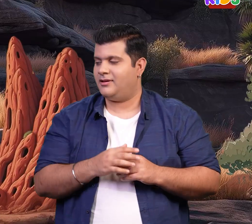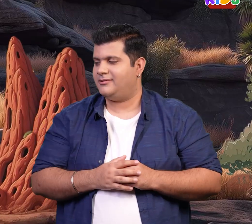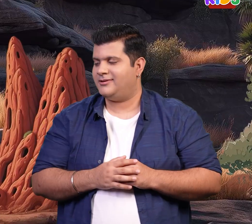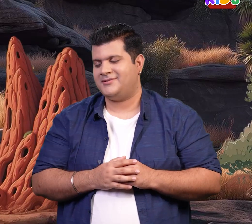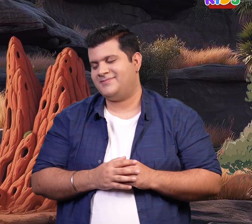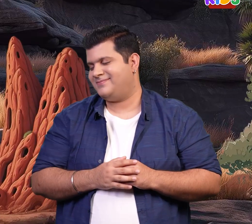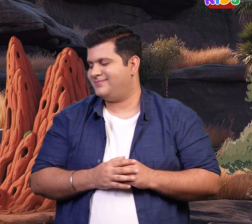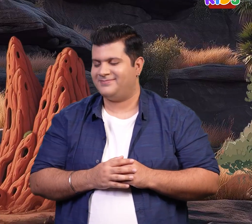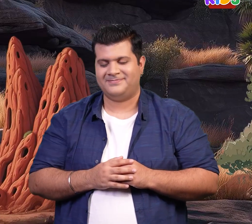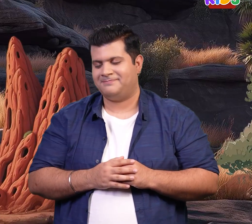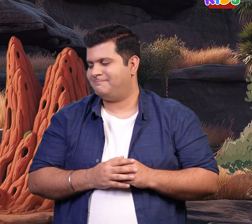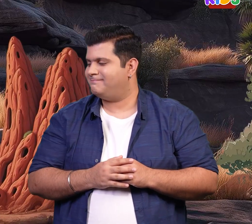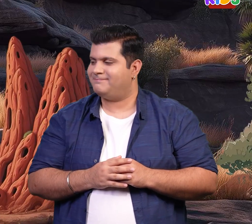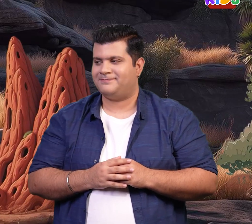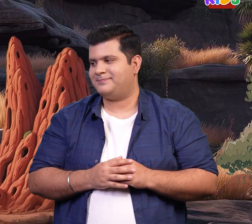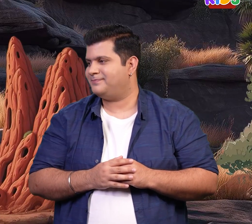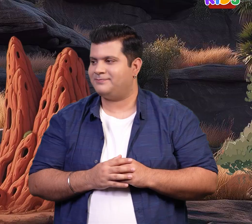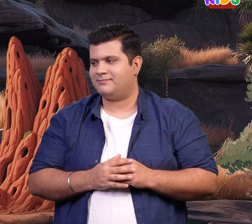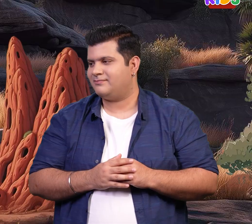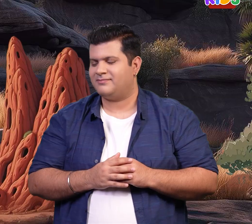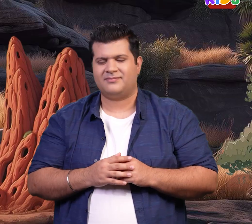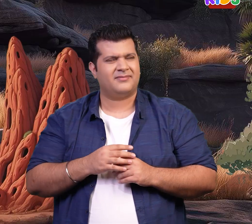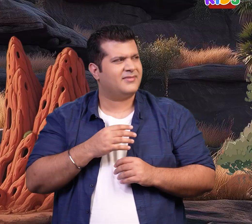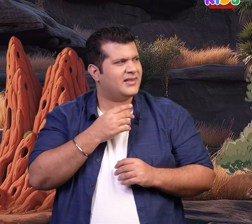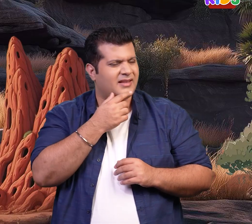Megha shakes her head. No.